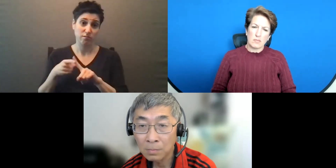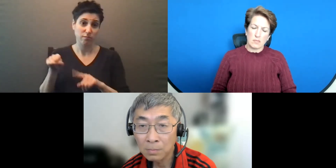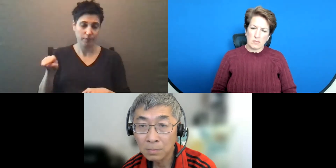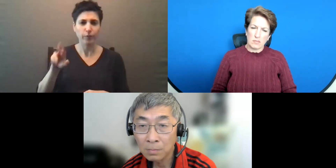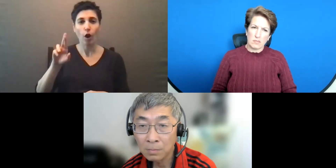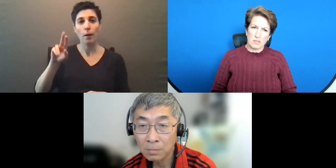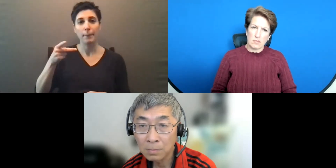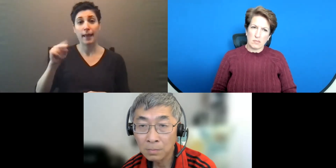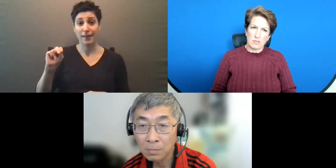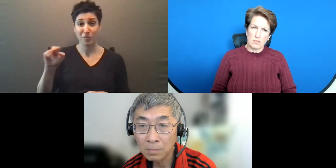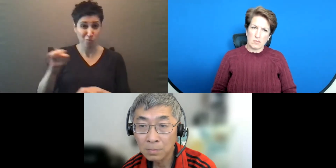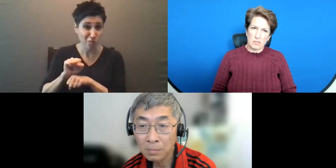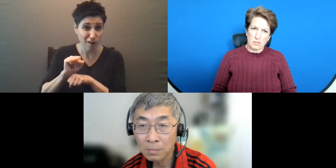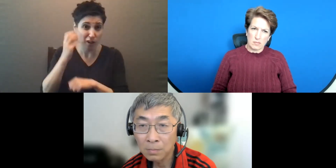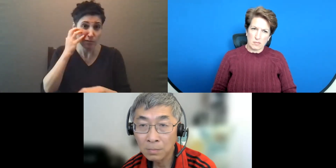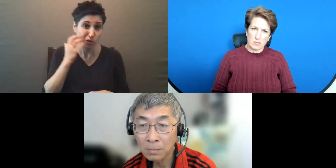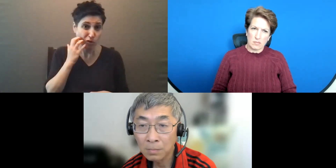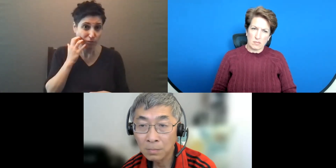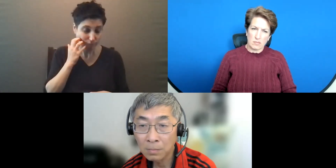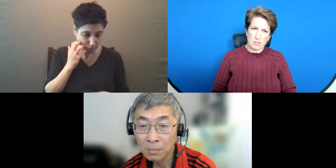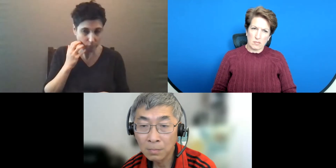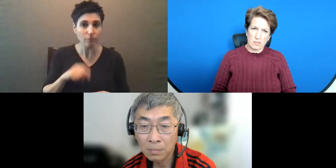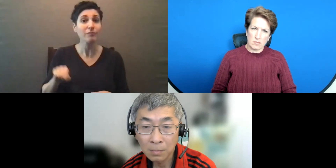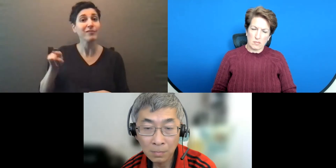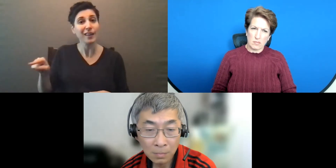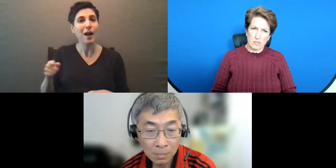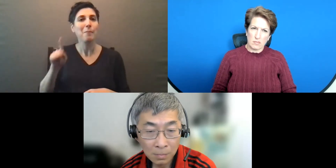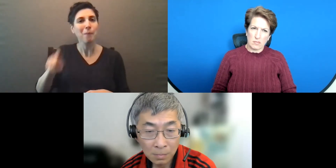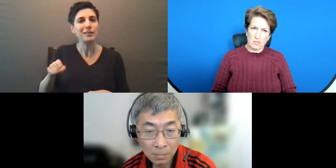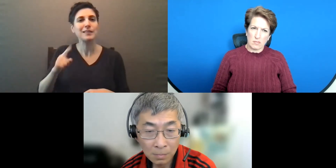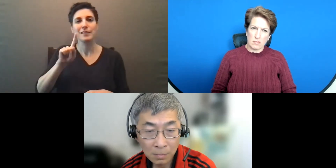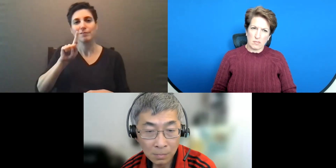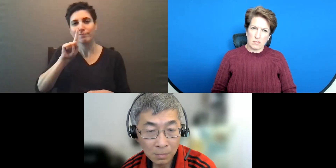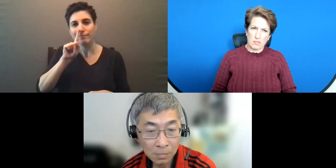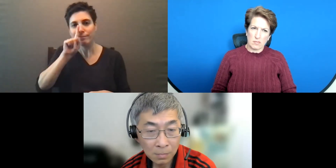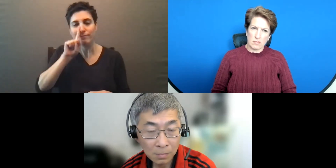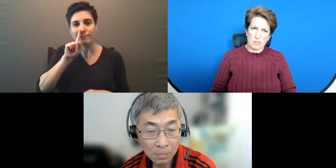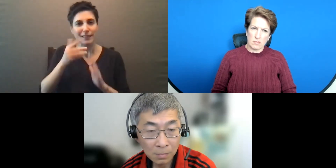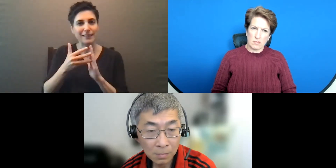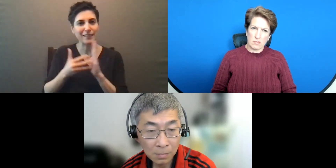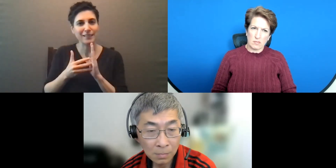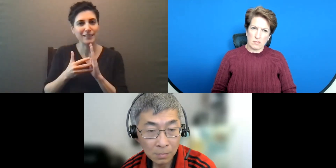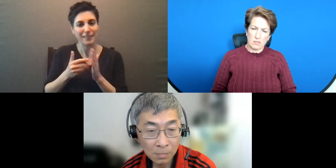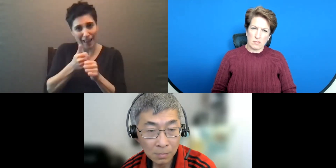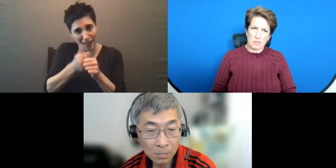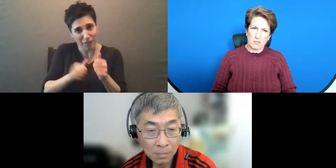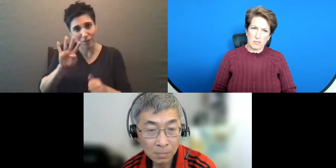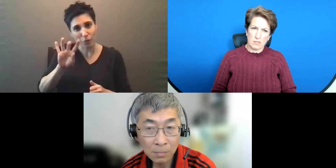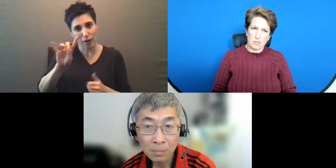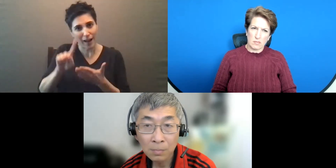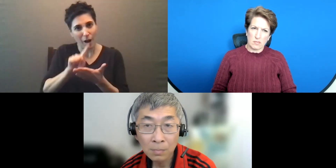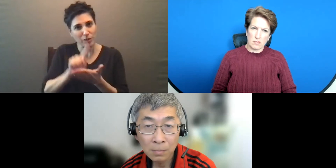RPN working in a hospital. Every 48 hours they test, COVID test, but she doesn't want it to take a vaccine.